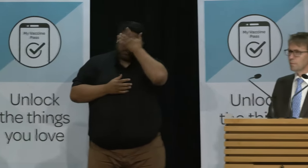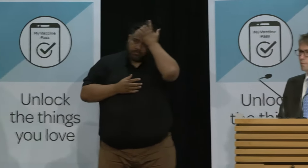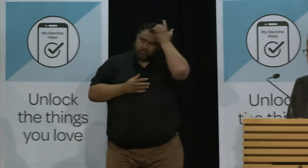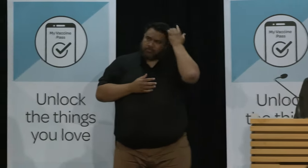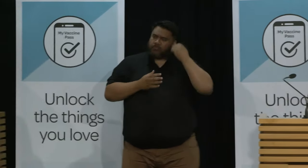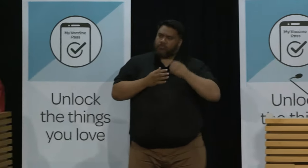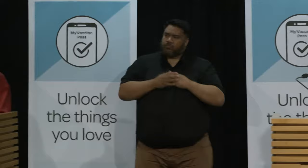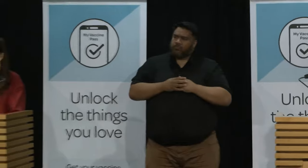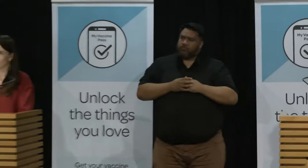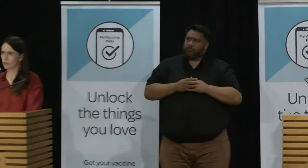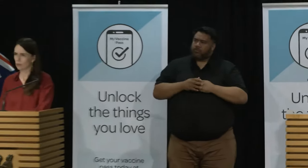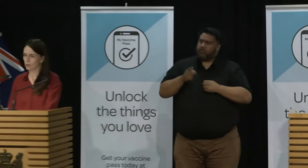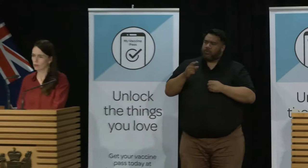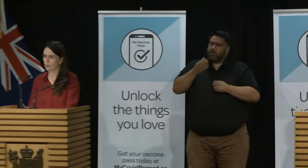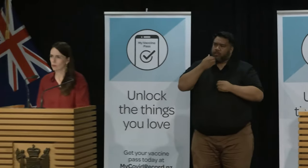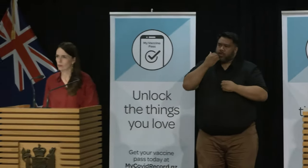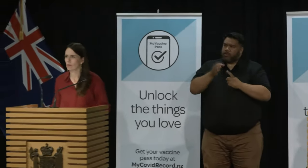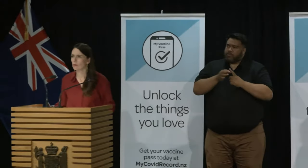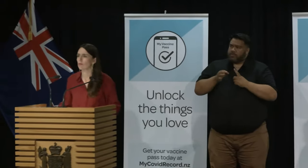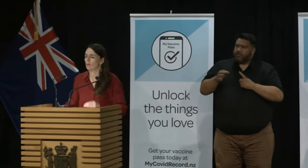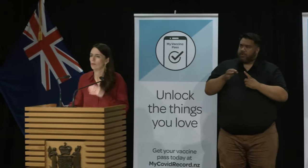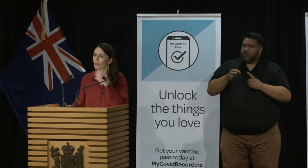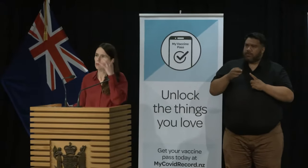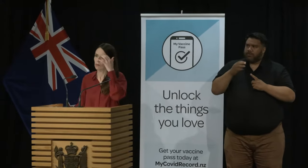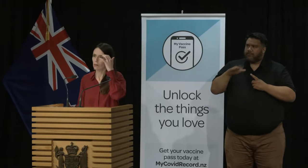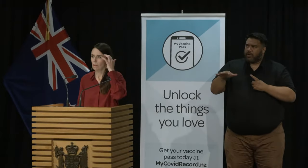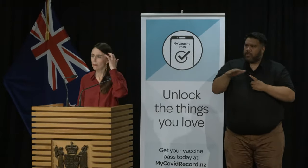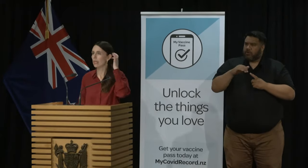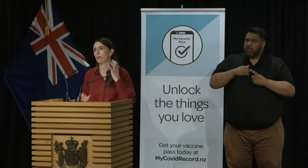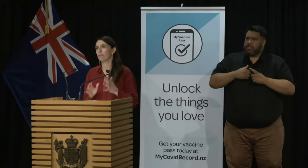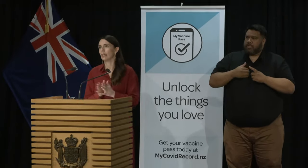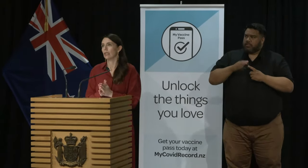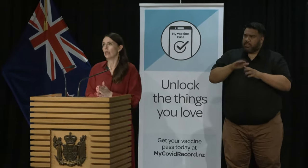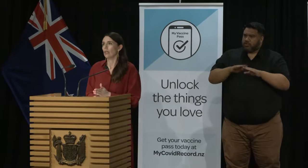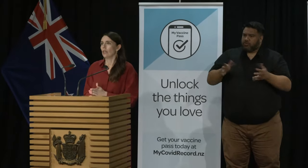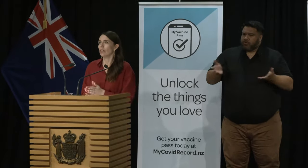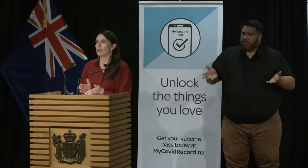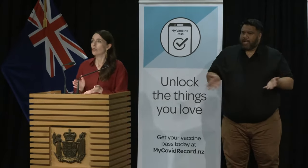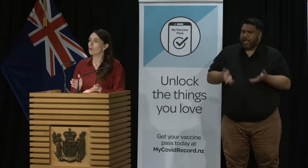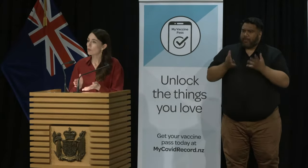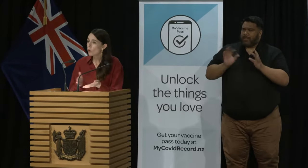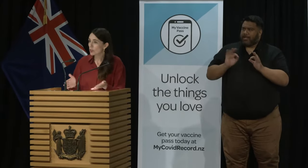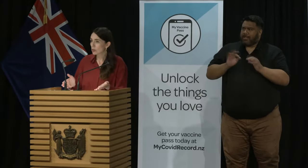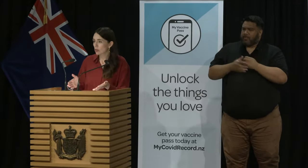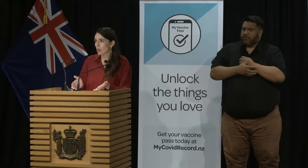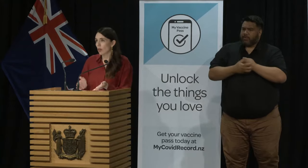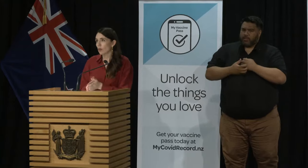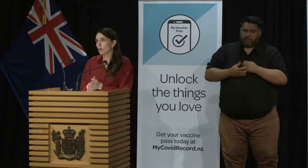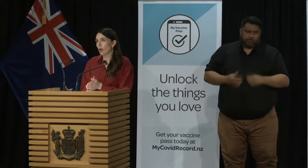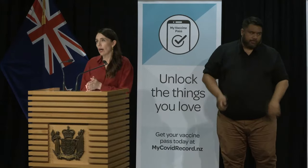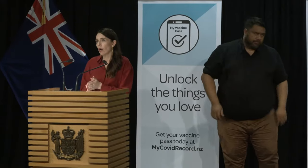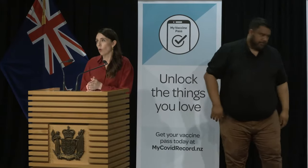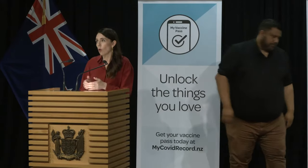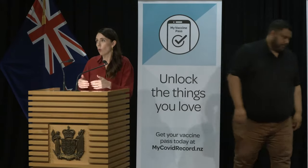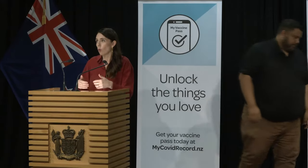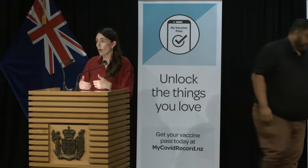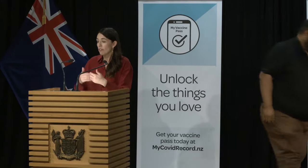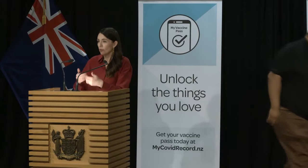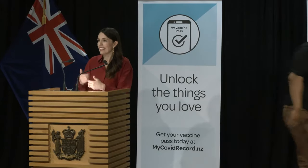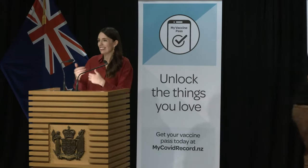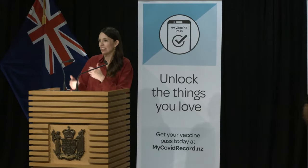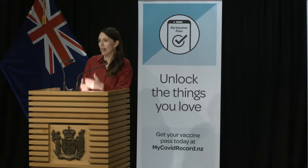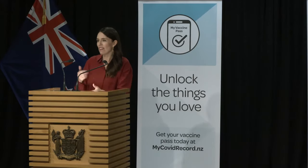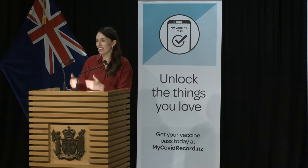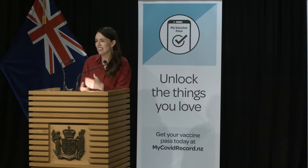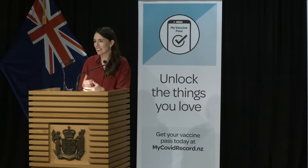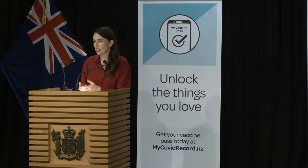towards Māori Pacific and disabled whānau to lift more children out of poverty So of course one